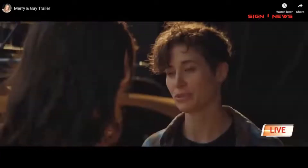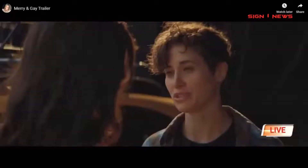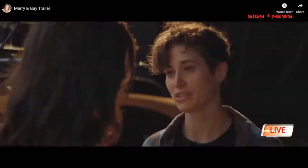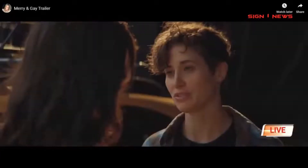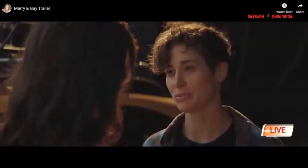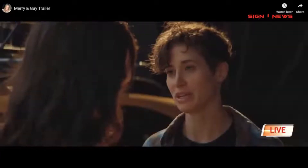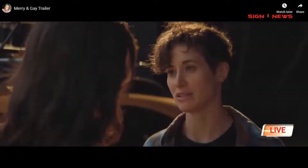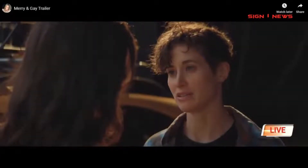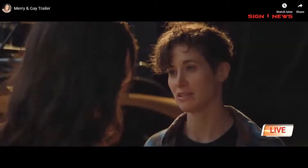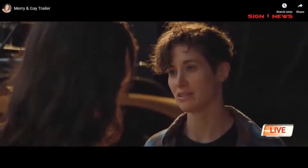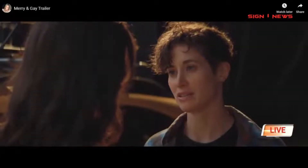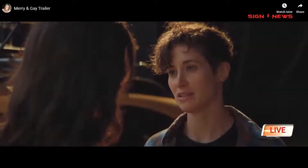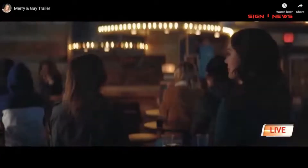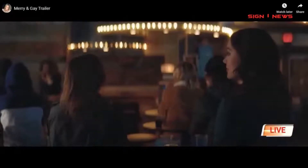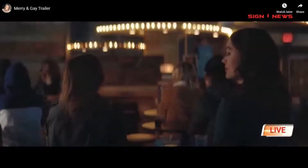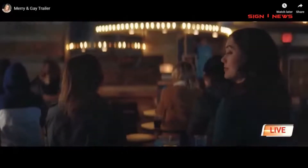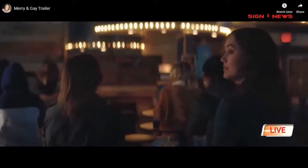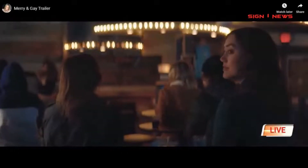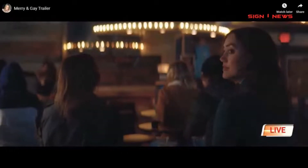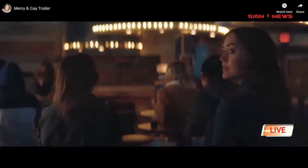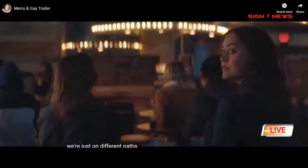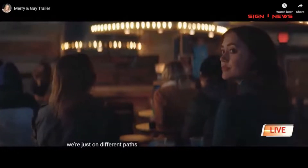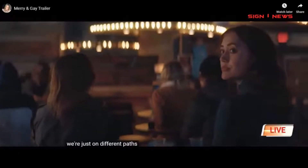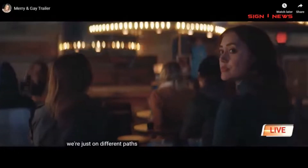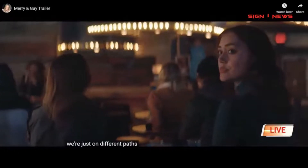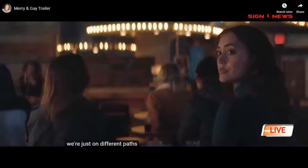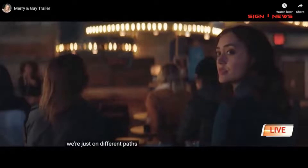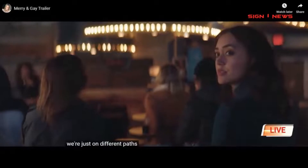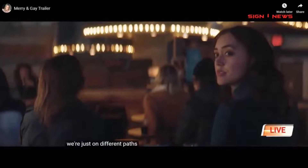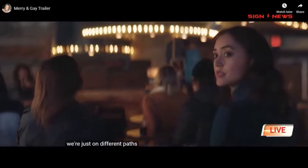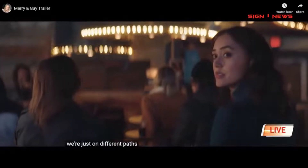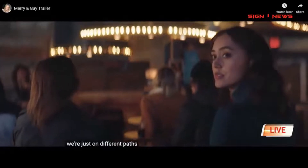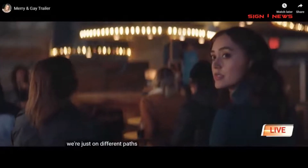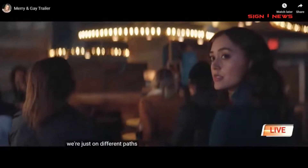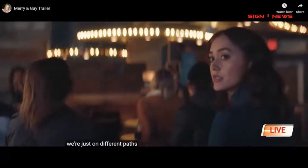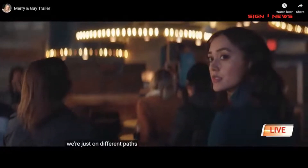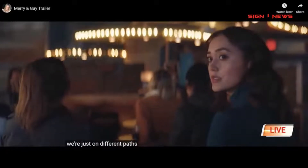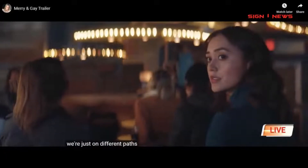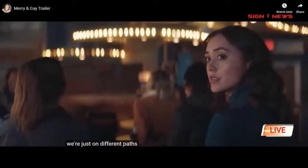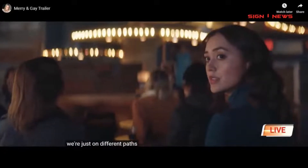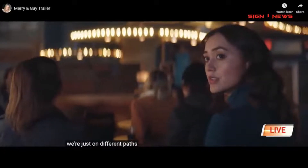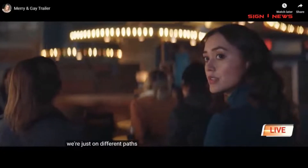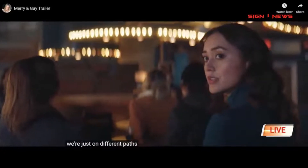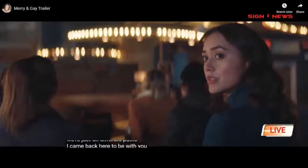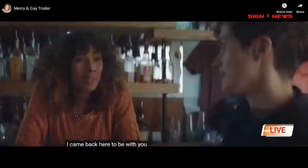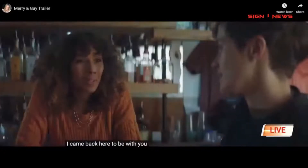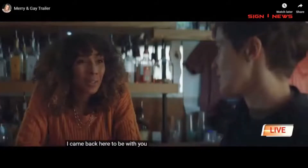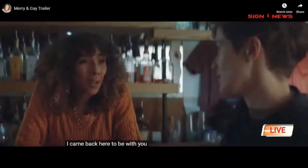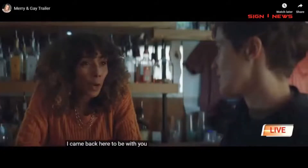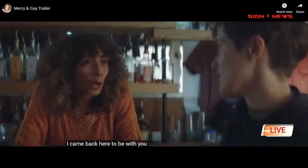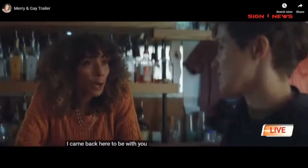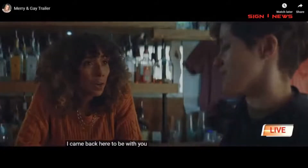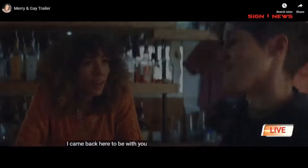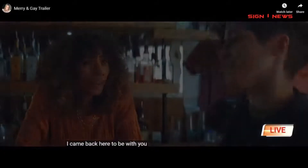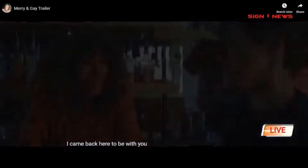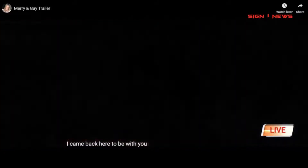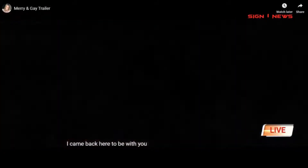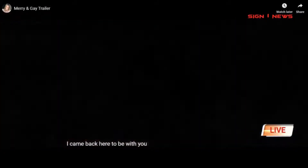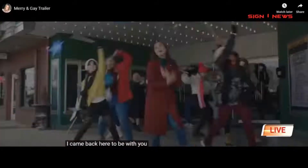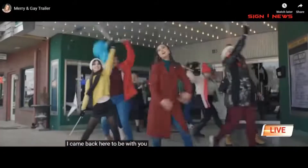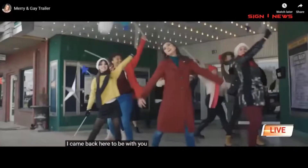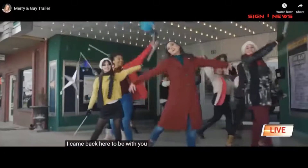We're just on different paths. I came back here to be with you. You still love her.